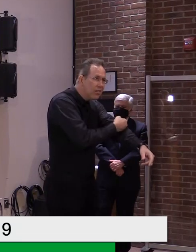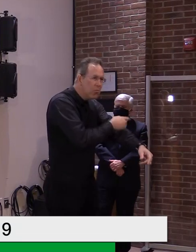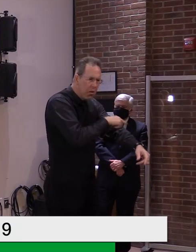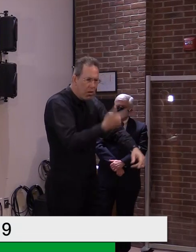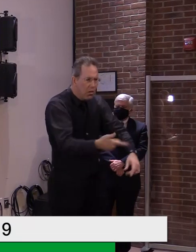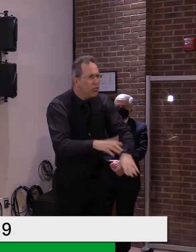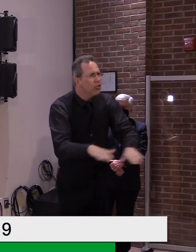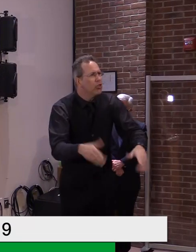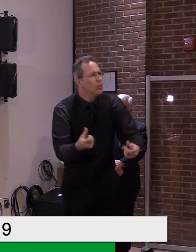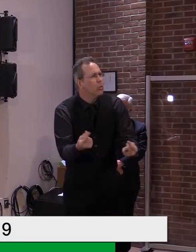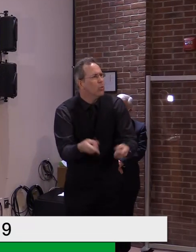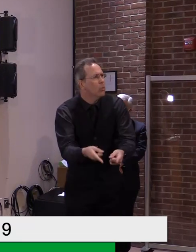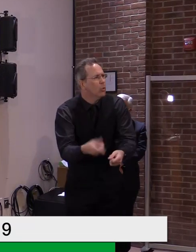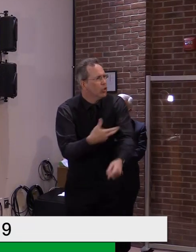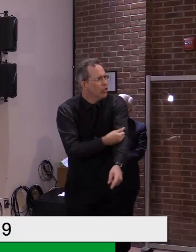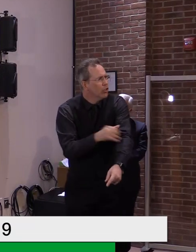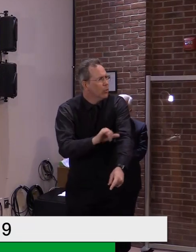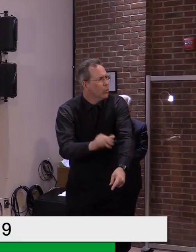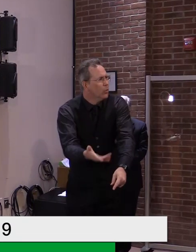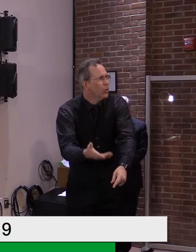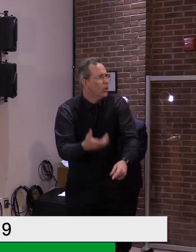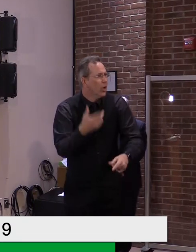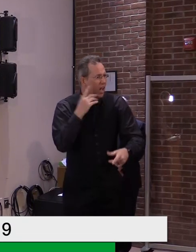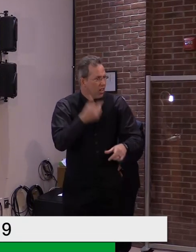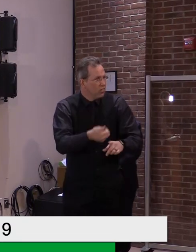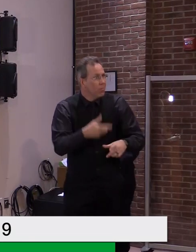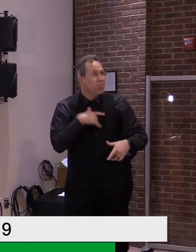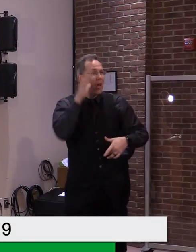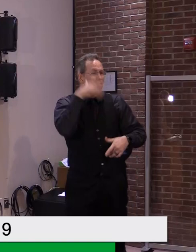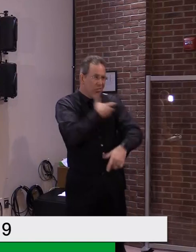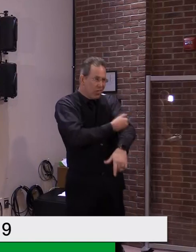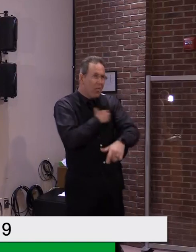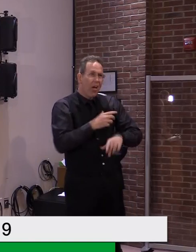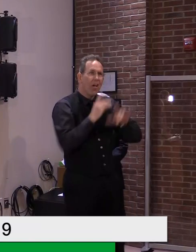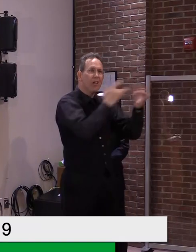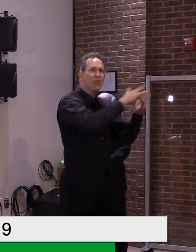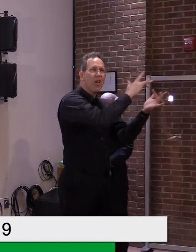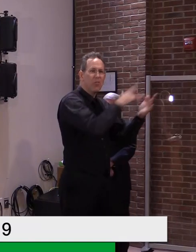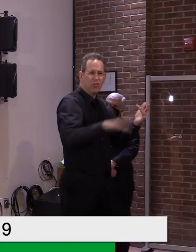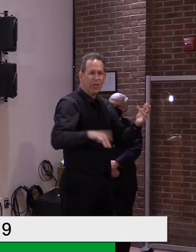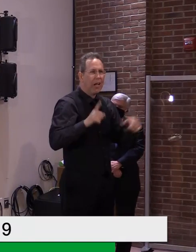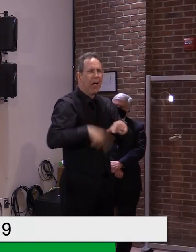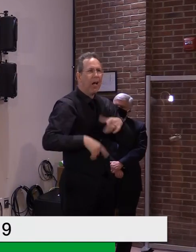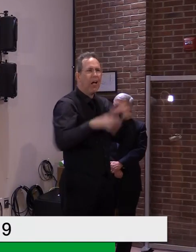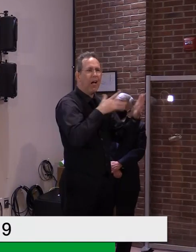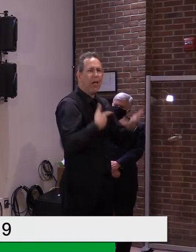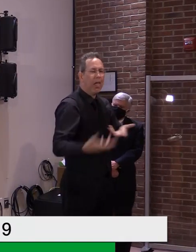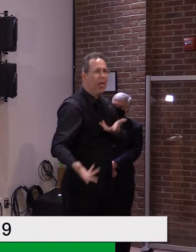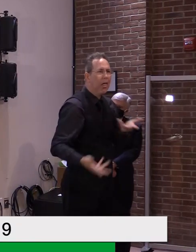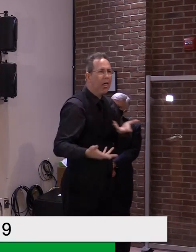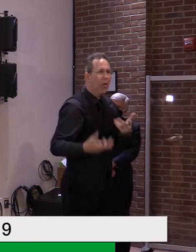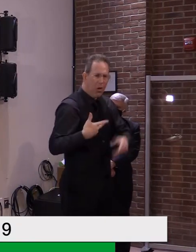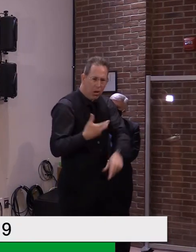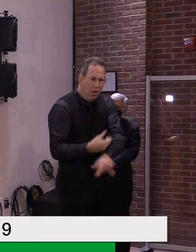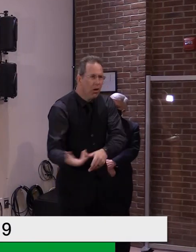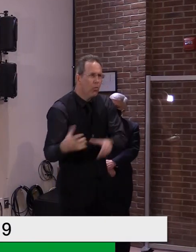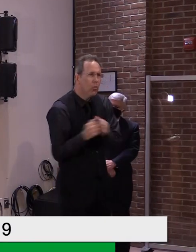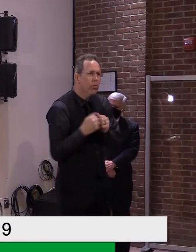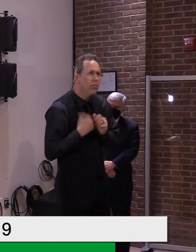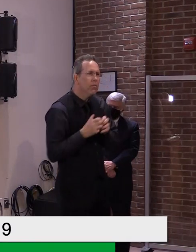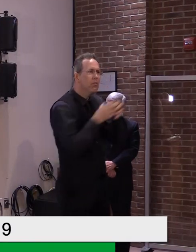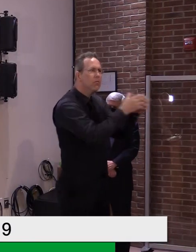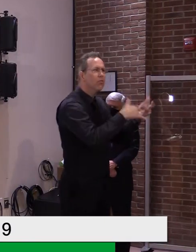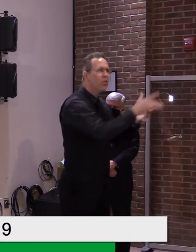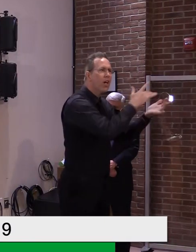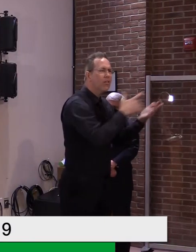with travel guidance. And as the governor just pointed out, travel guidance is under active discussion and is going to be